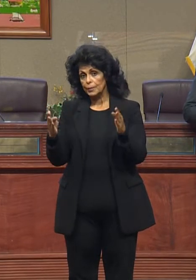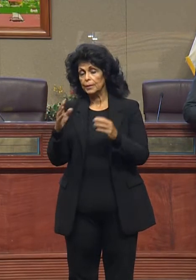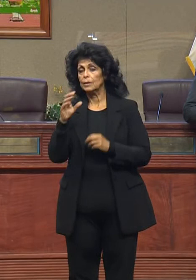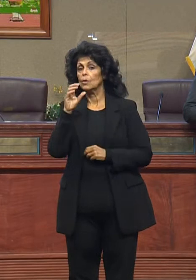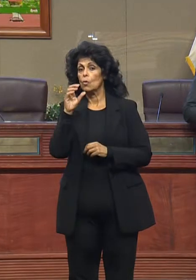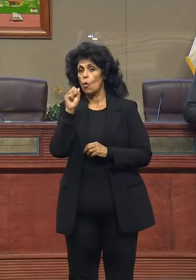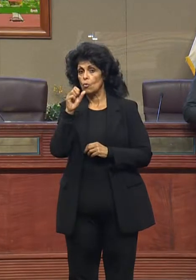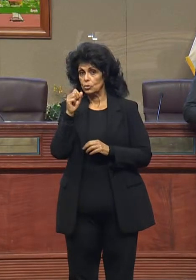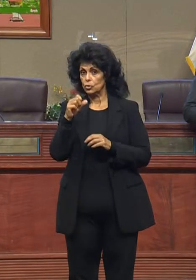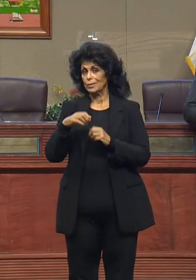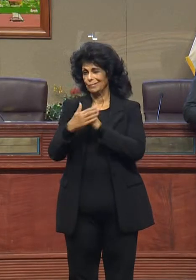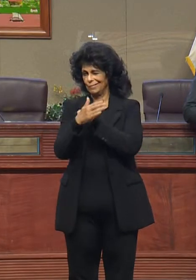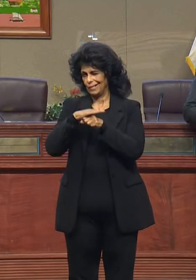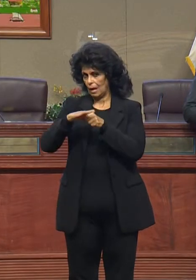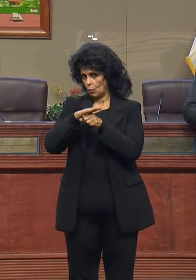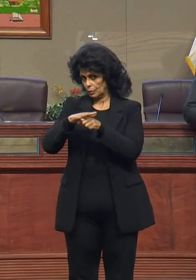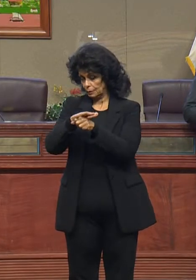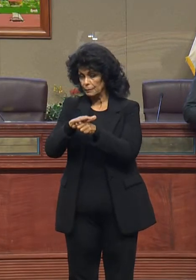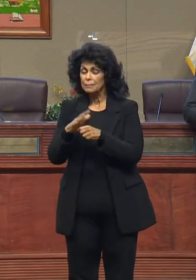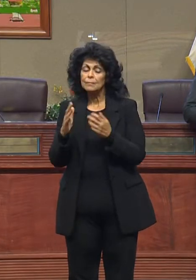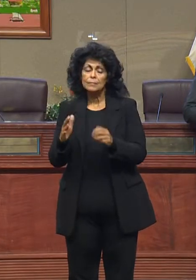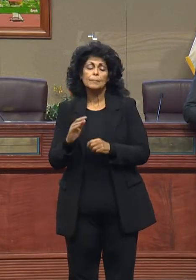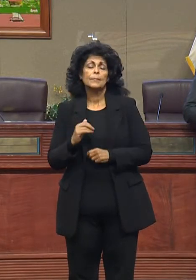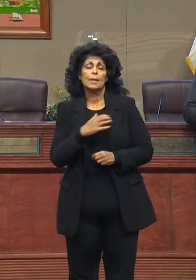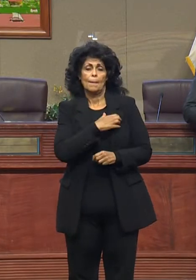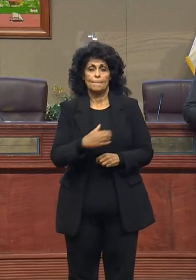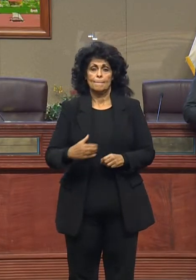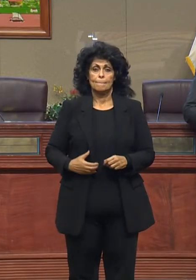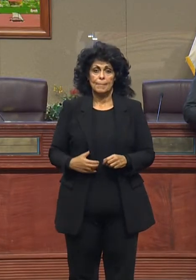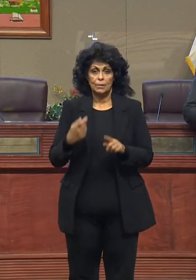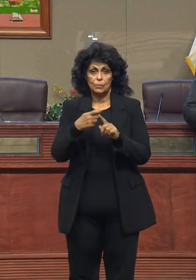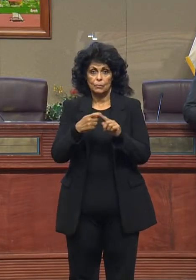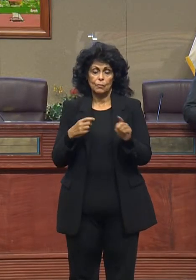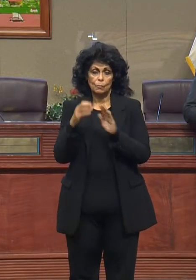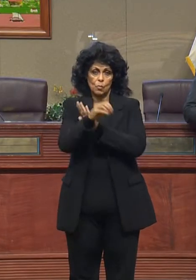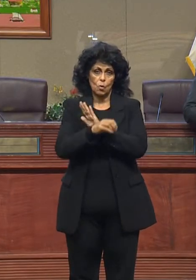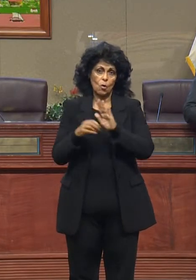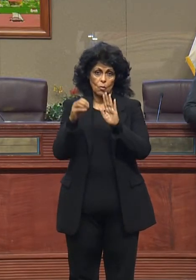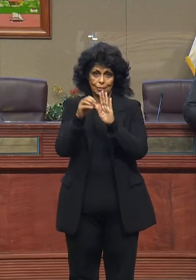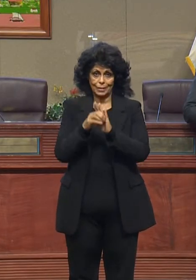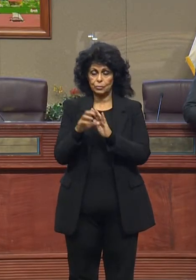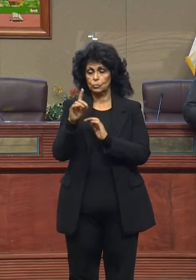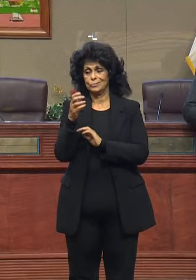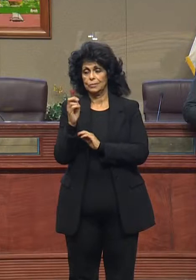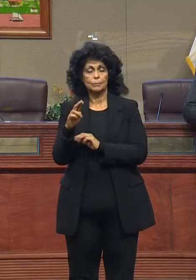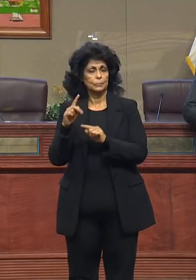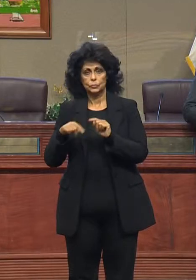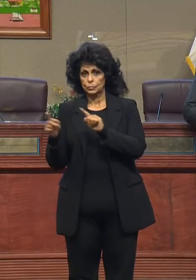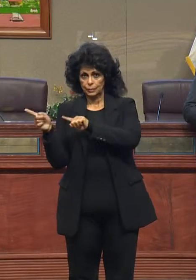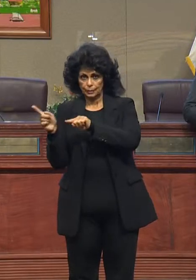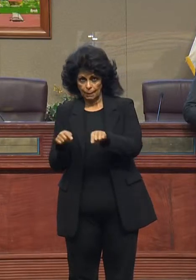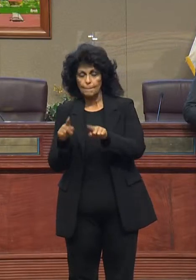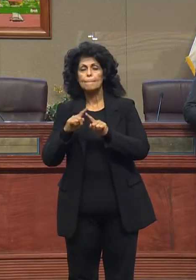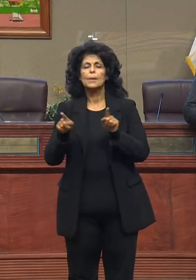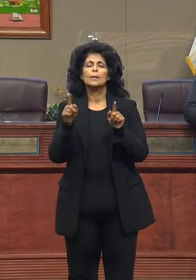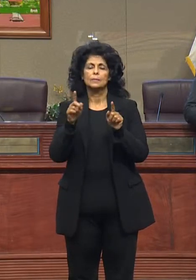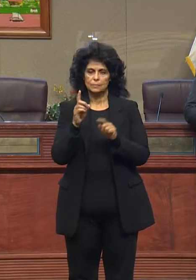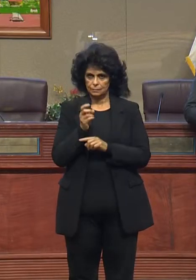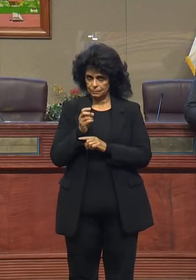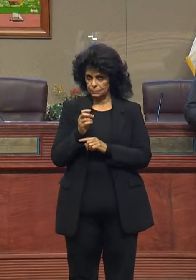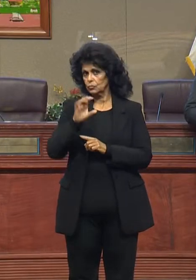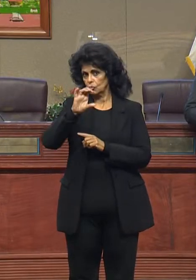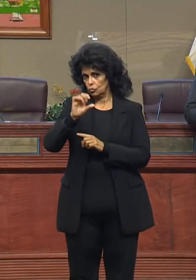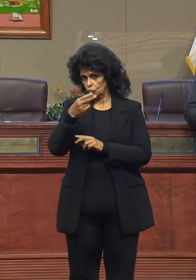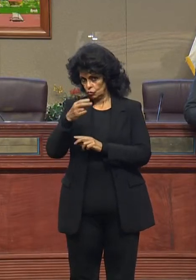us. However, Alvina Chu from the Florida Department of Health is here to discuss details on the vaccination process as well as